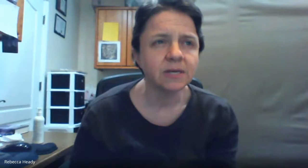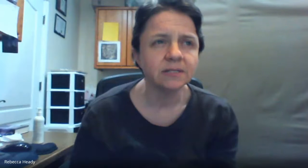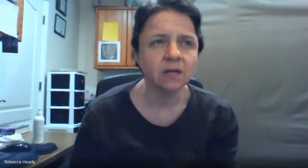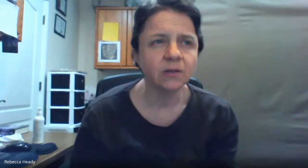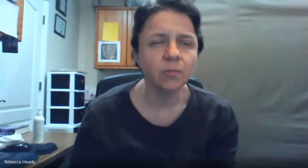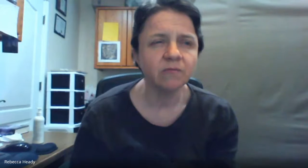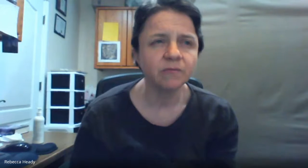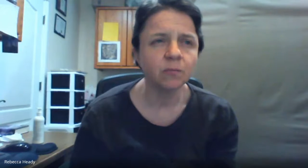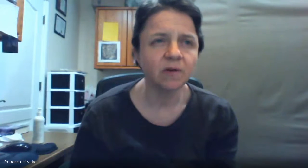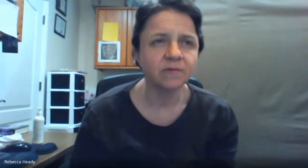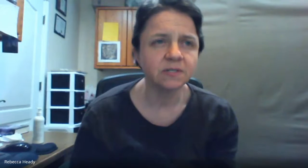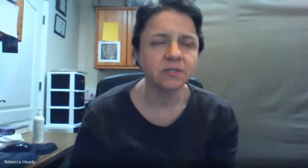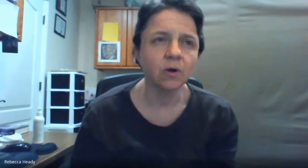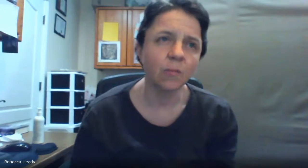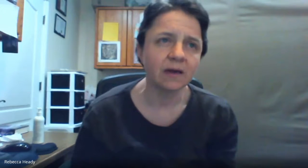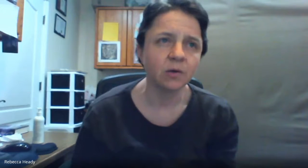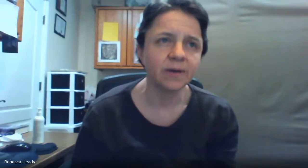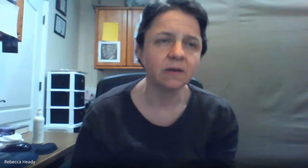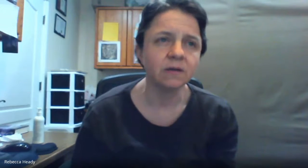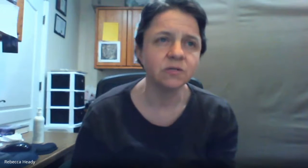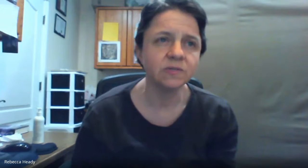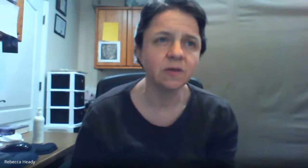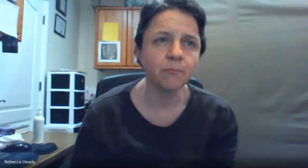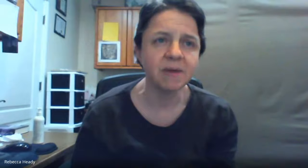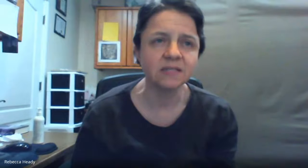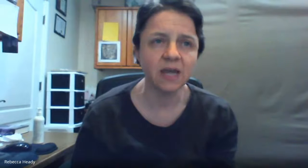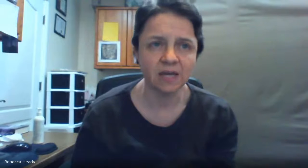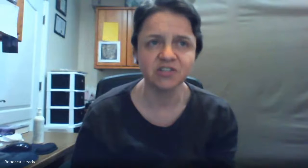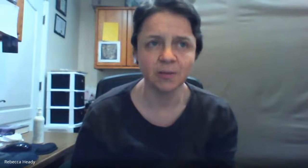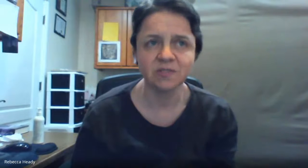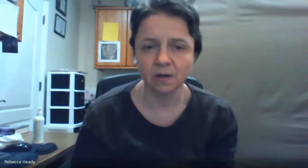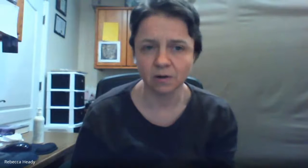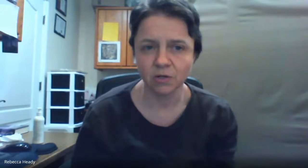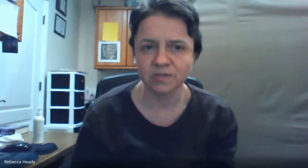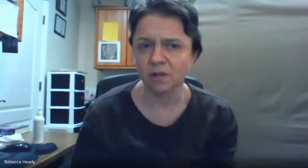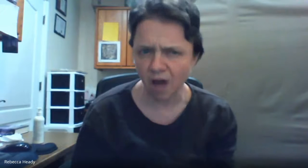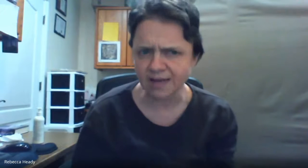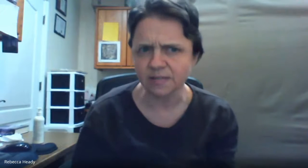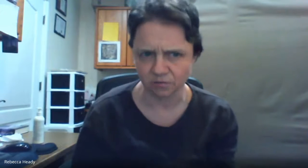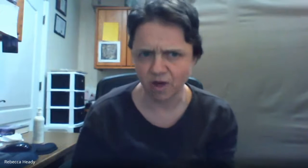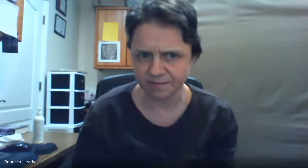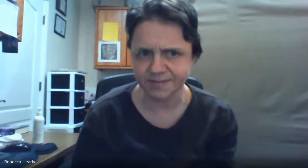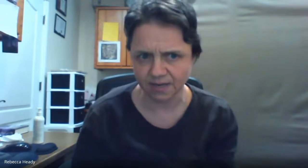he's got a little bit of some references too. I'll go back a little bit to some basic hand shapes that are used a lot in a lot of